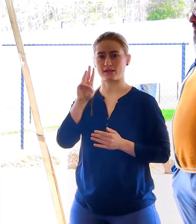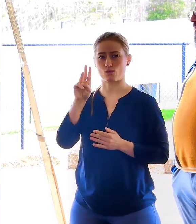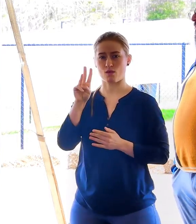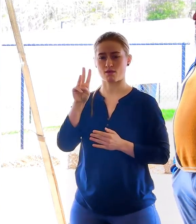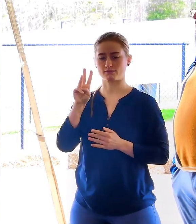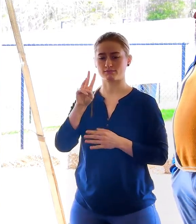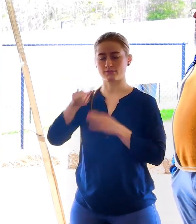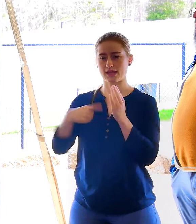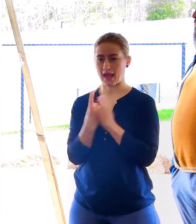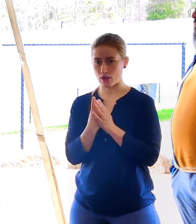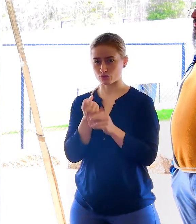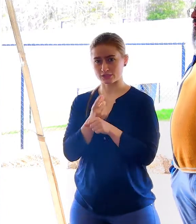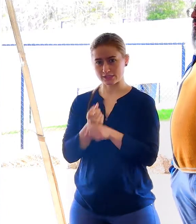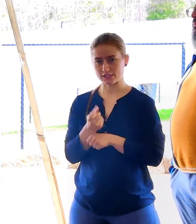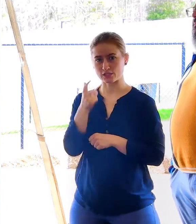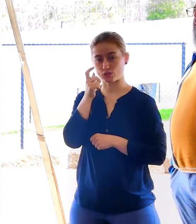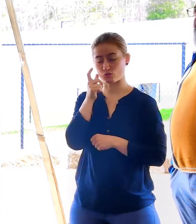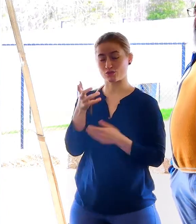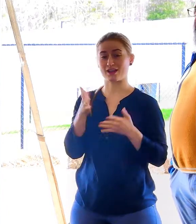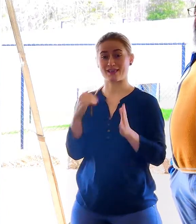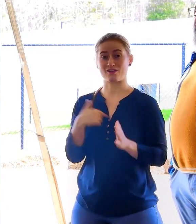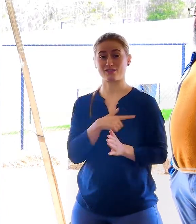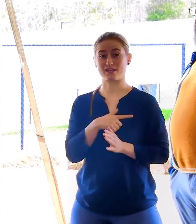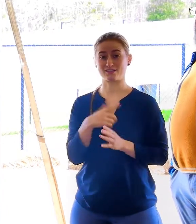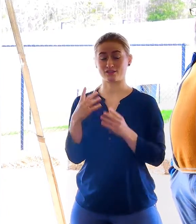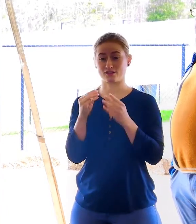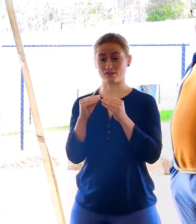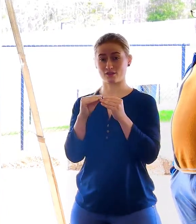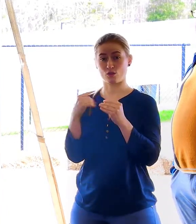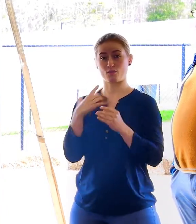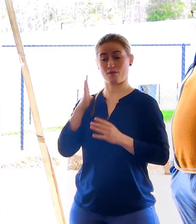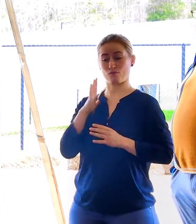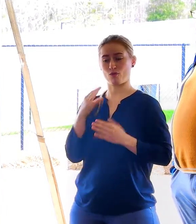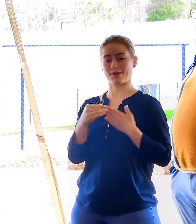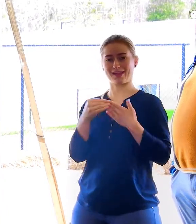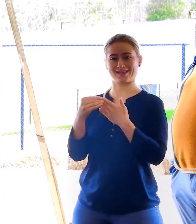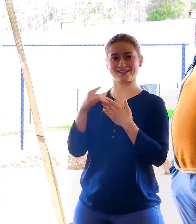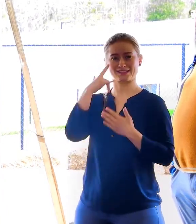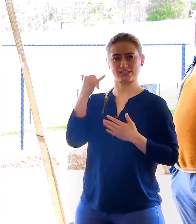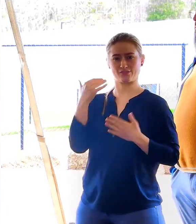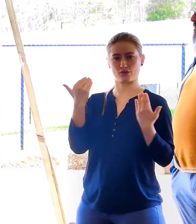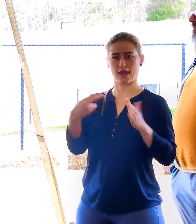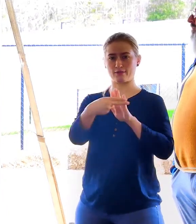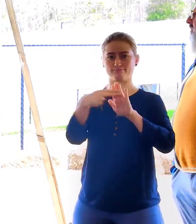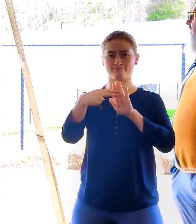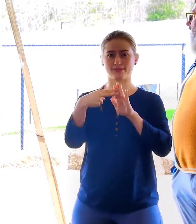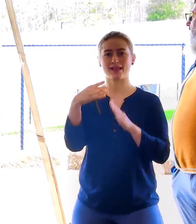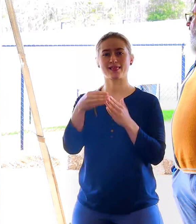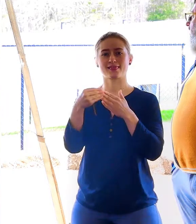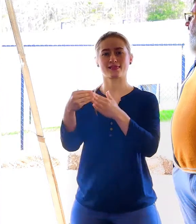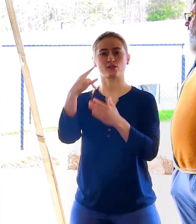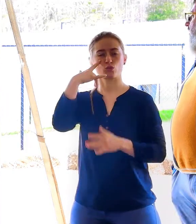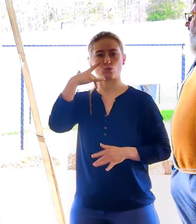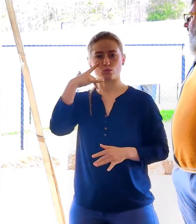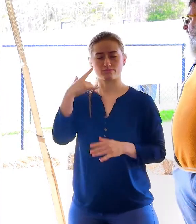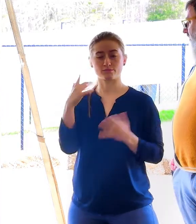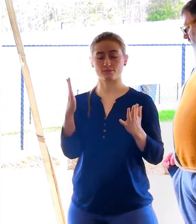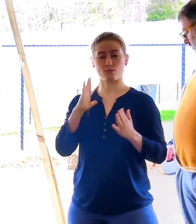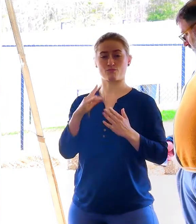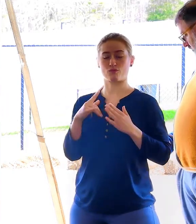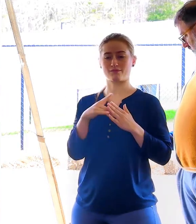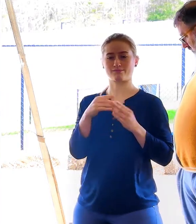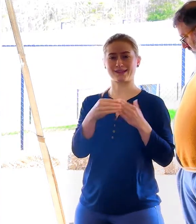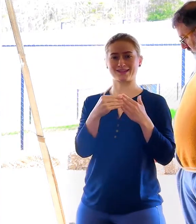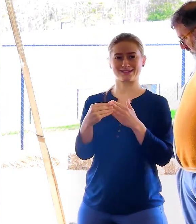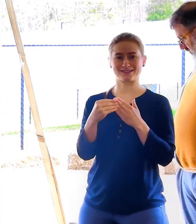push the courthouse from LEED silver to LEED gold. Additionally, the ground mount array